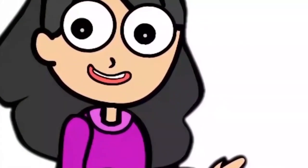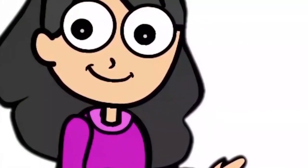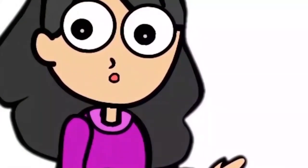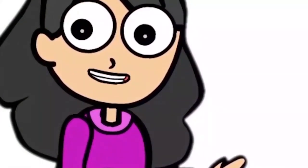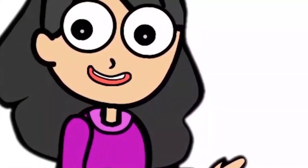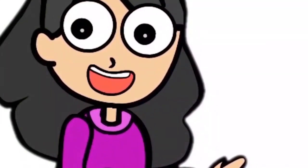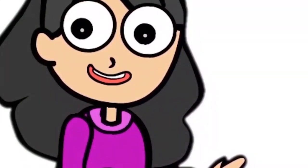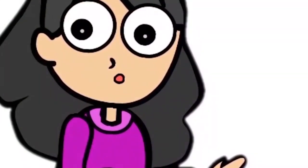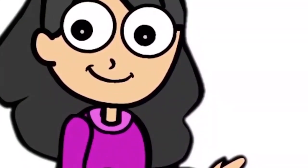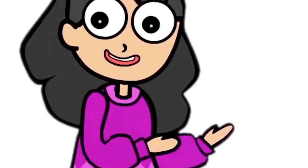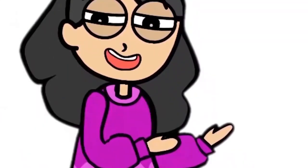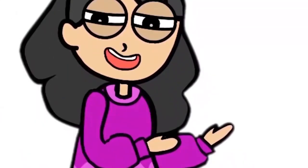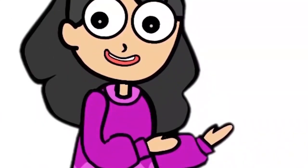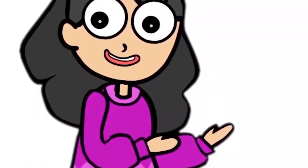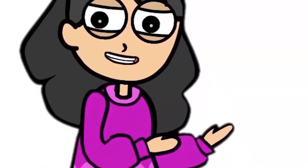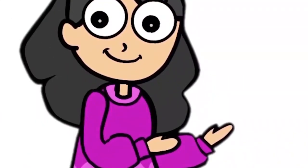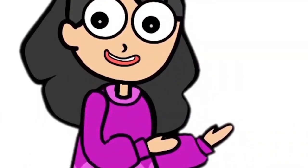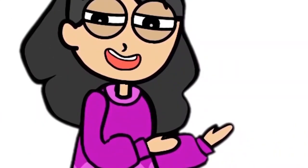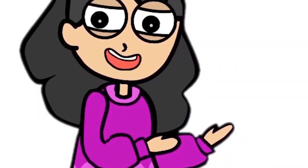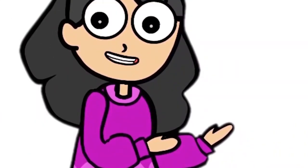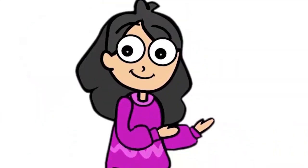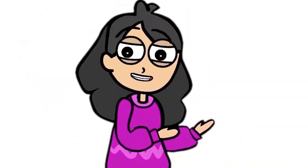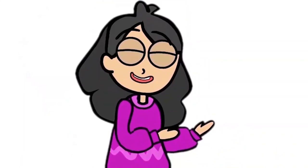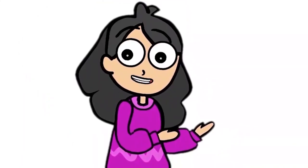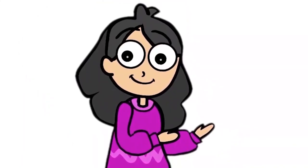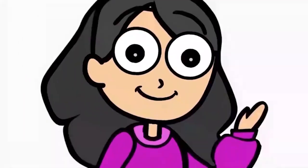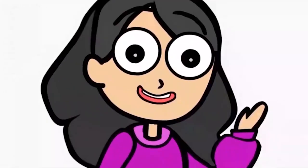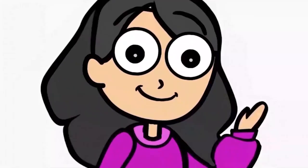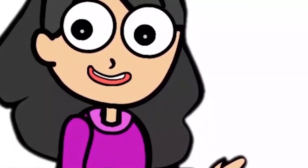many beautiful things today. And now it's time for